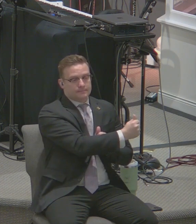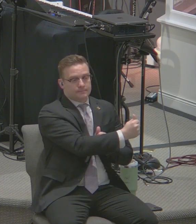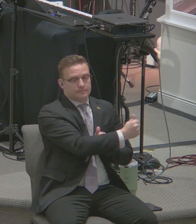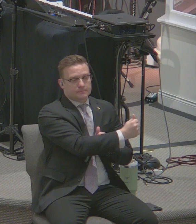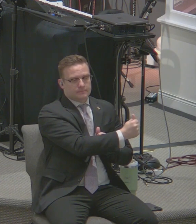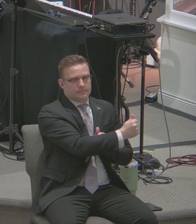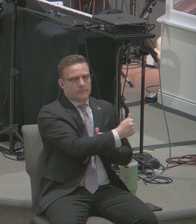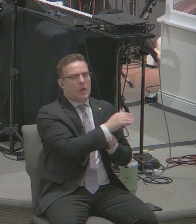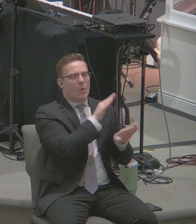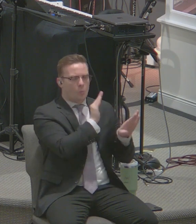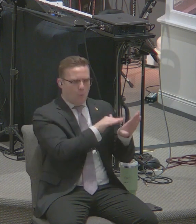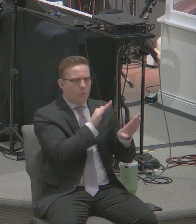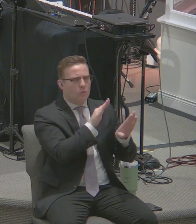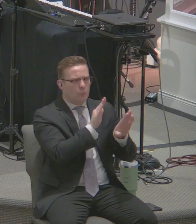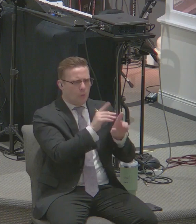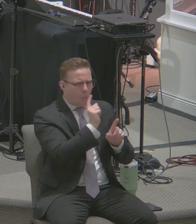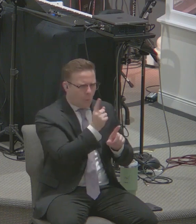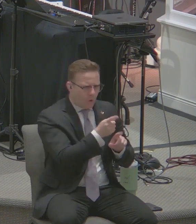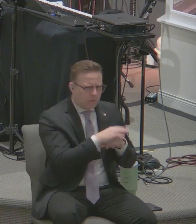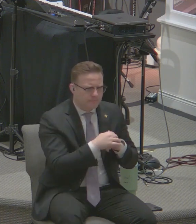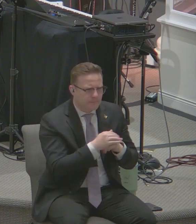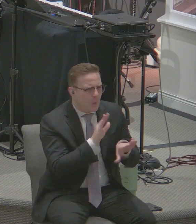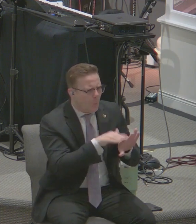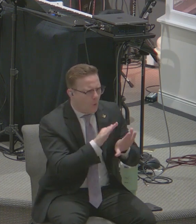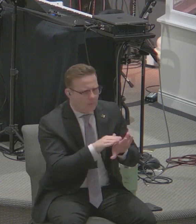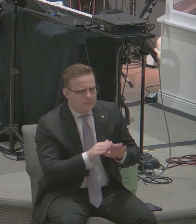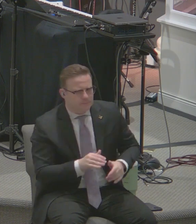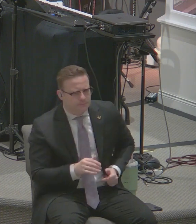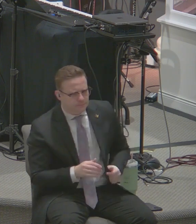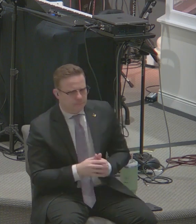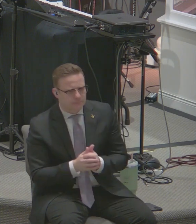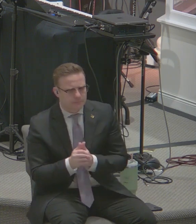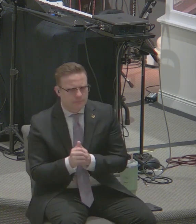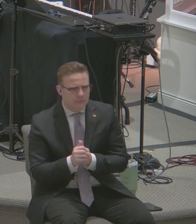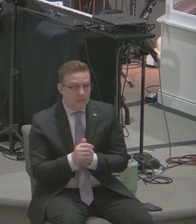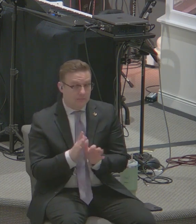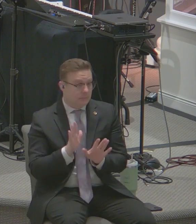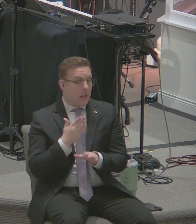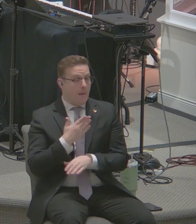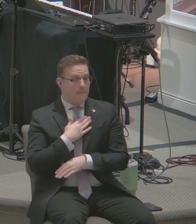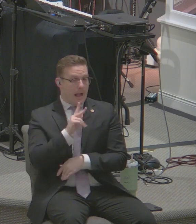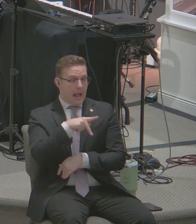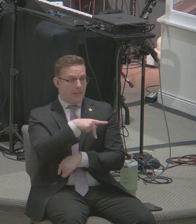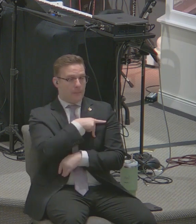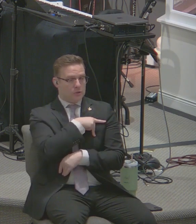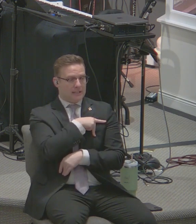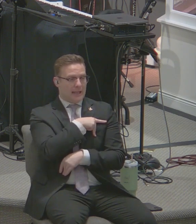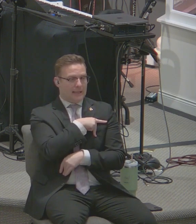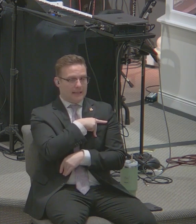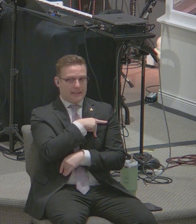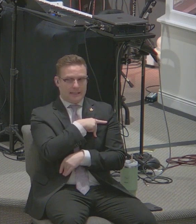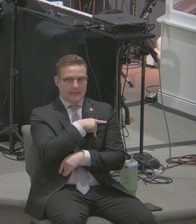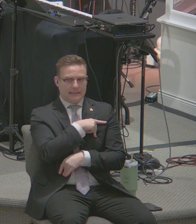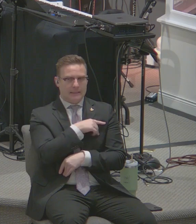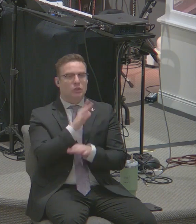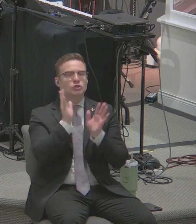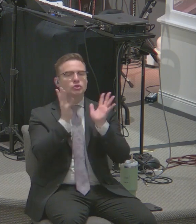I'm going to tell you, church, as much as my personality likes to talk more than it does to